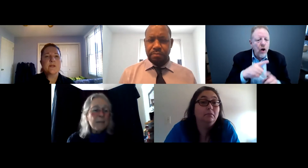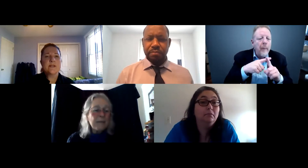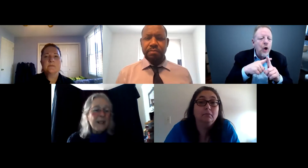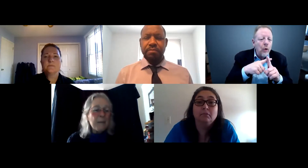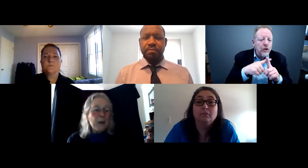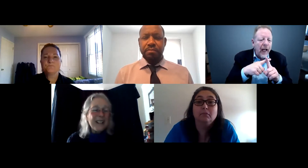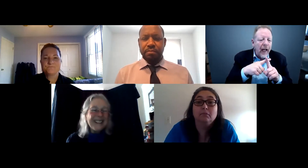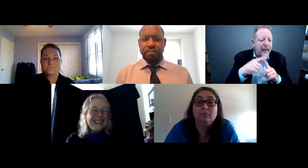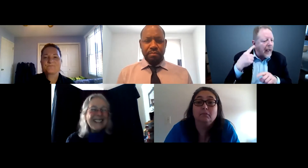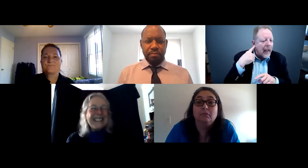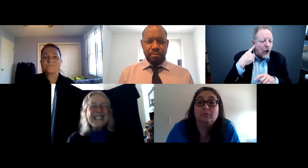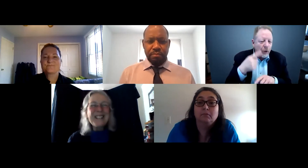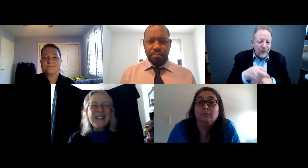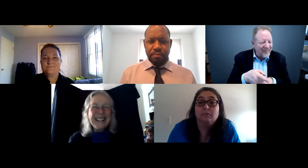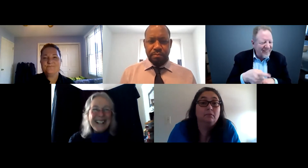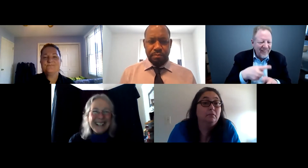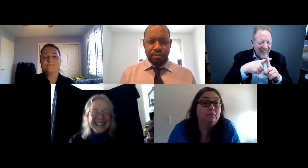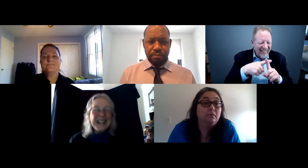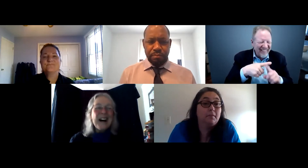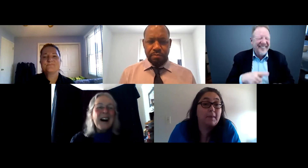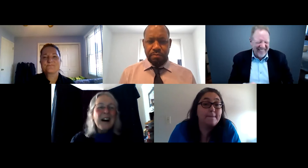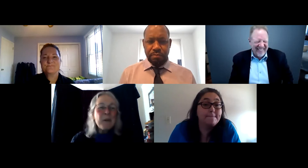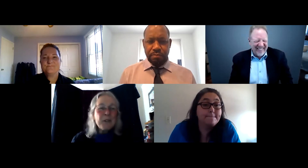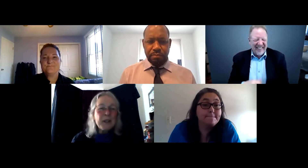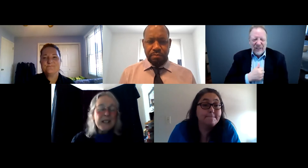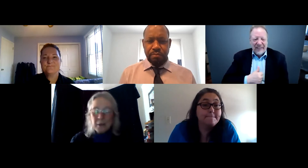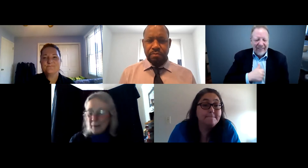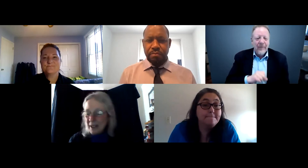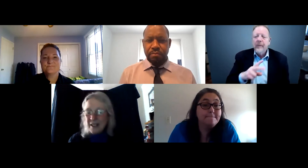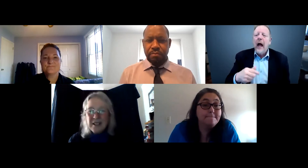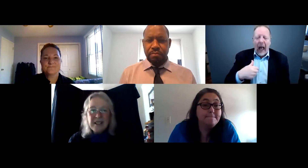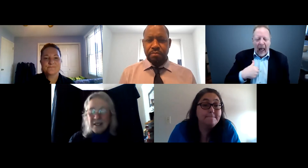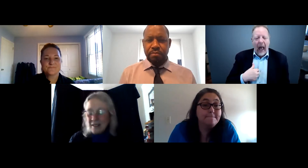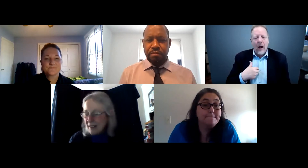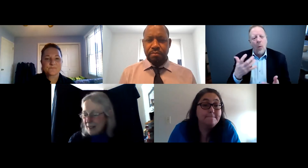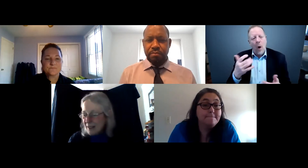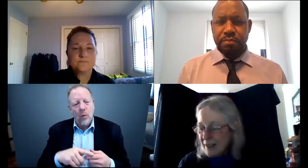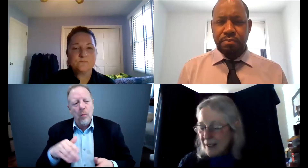You're on mute, Jan. Muted. Can't hear you. Sorry. I move to accept the minutes.